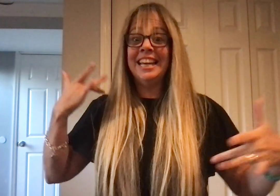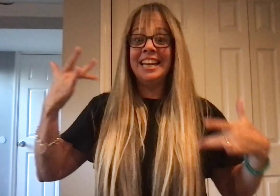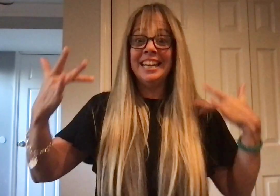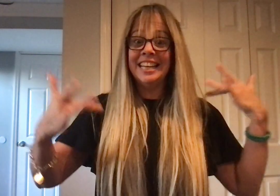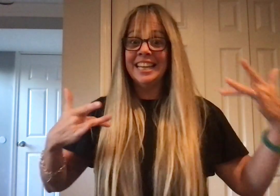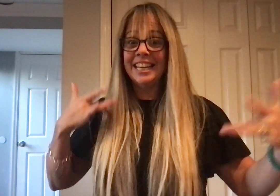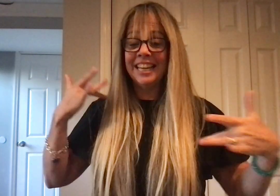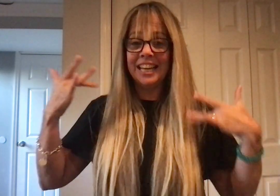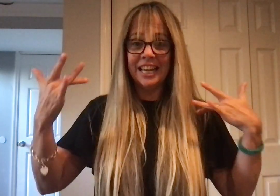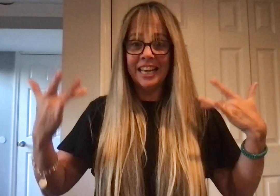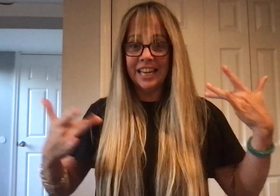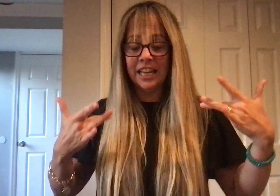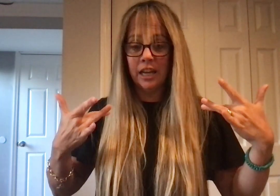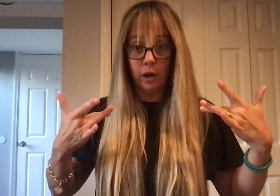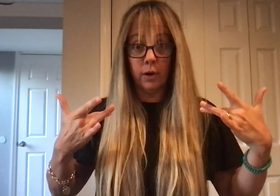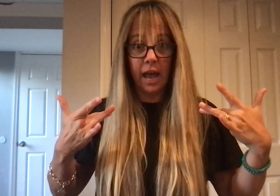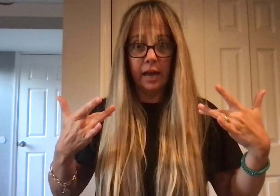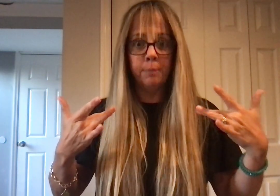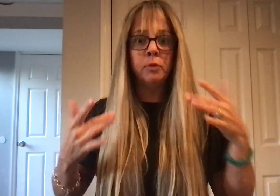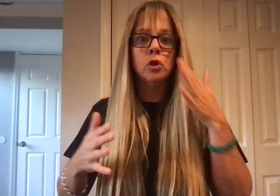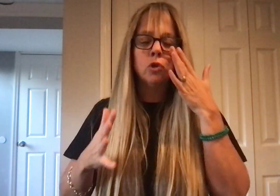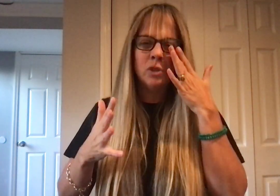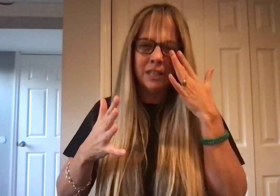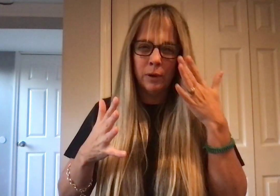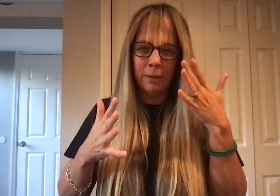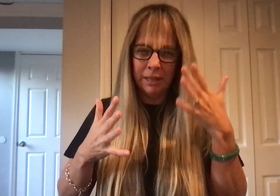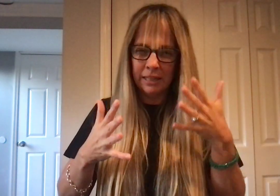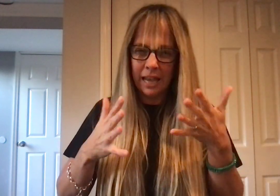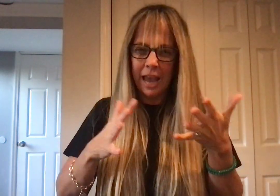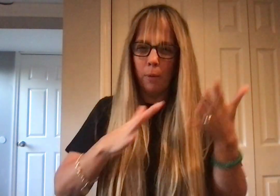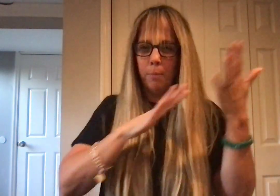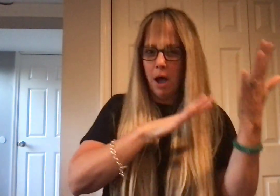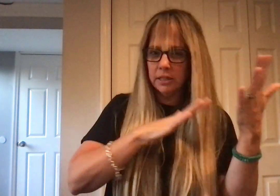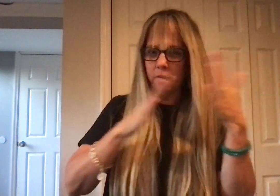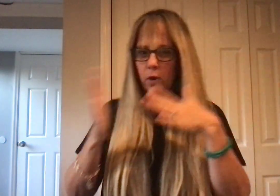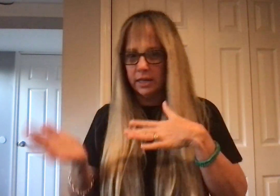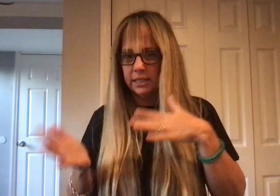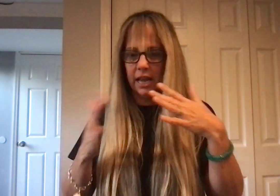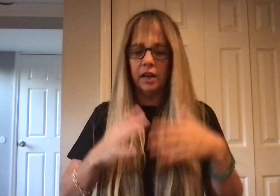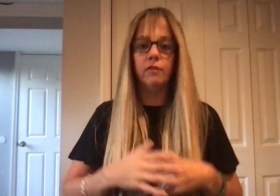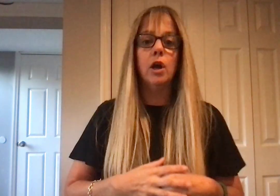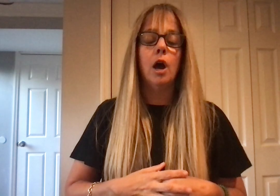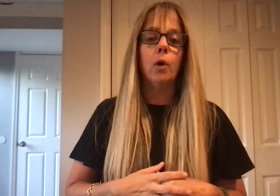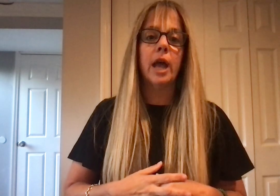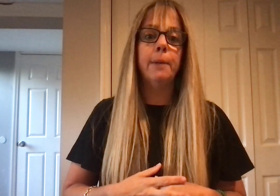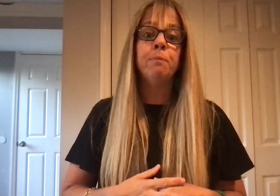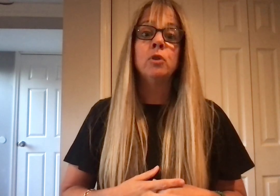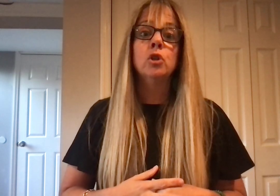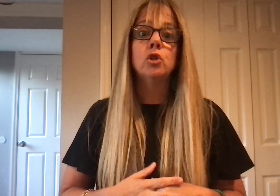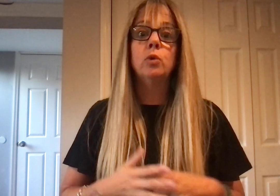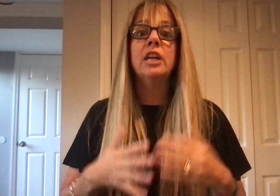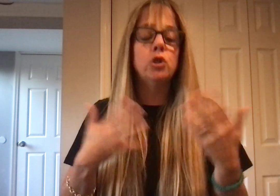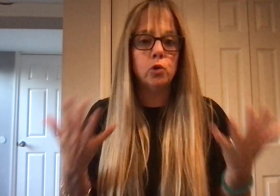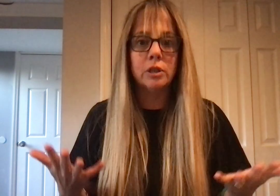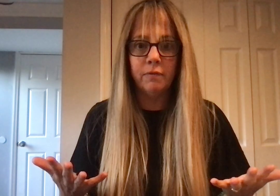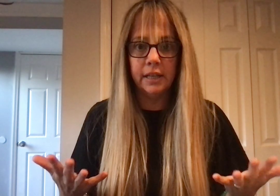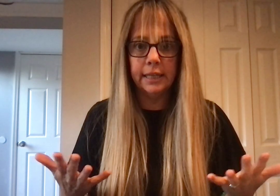excited. Okay? So you see what I mean? Like how positive ones, negative. Okay? So let's do some feeling